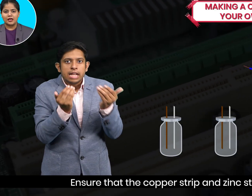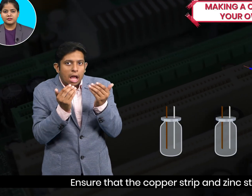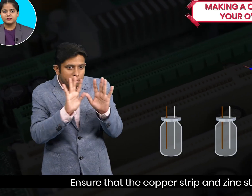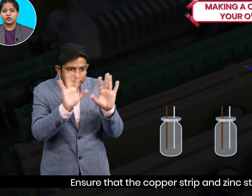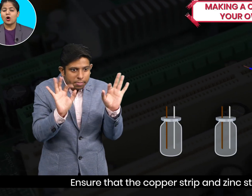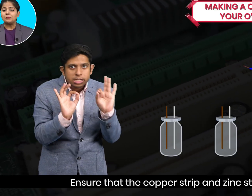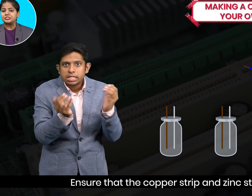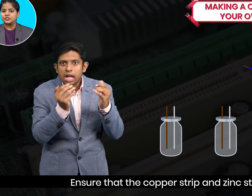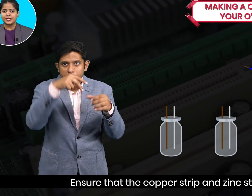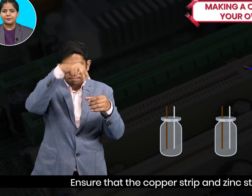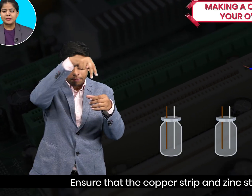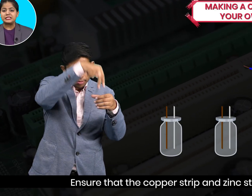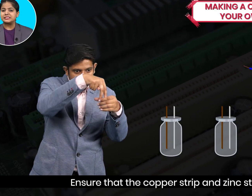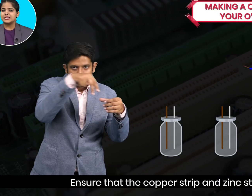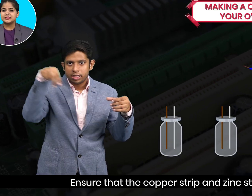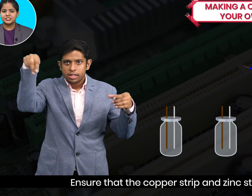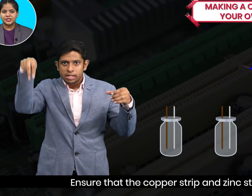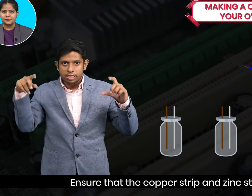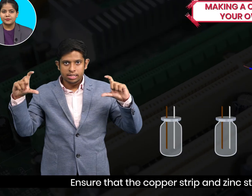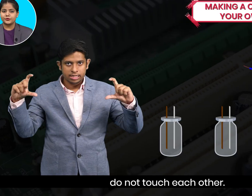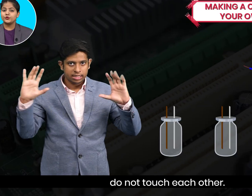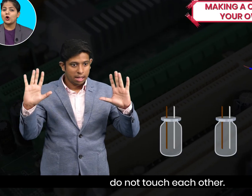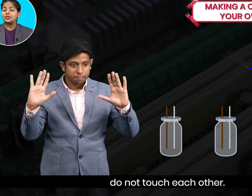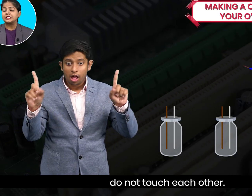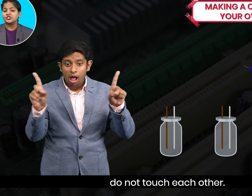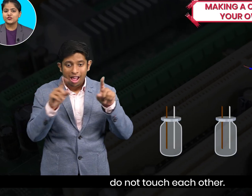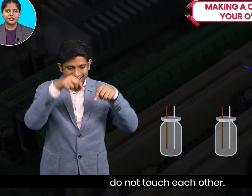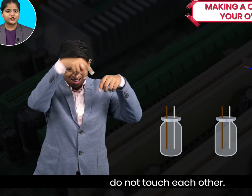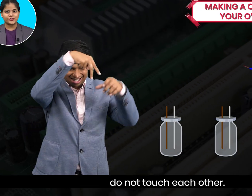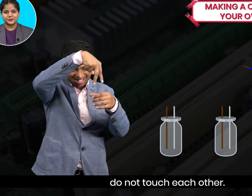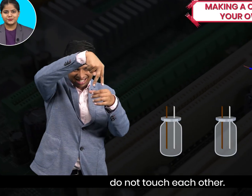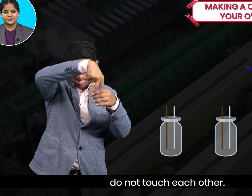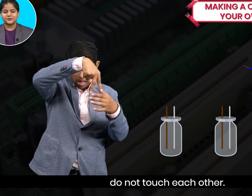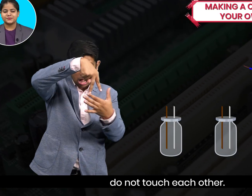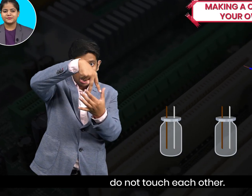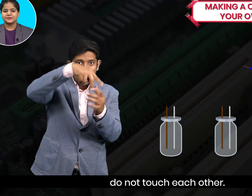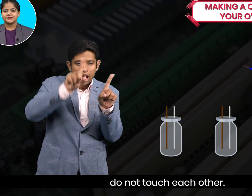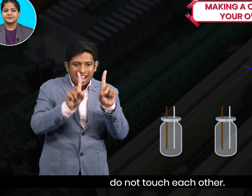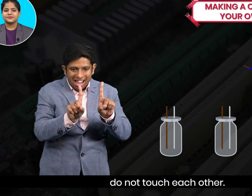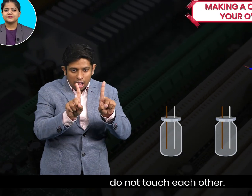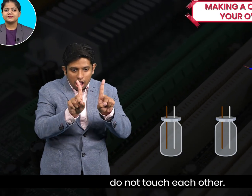Ensure that the copper strip and zinc strip do not touch each other.